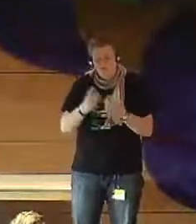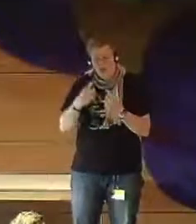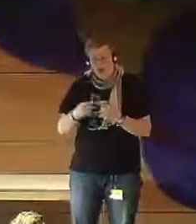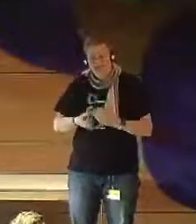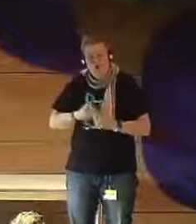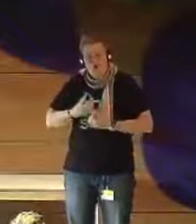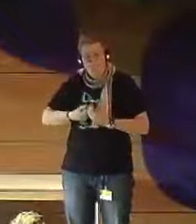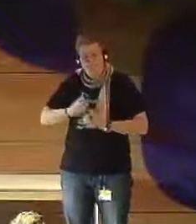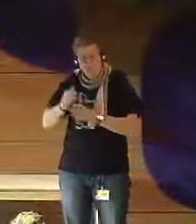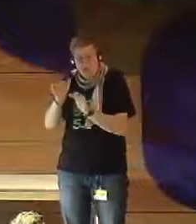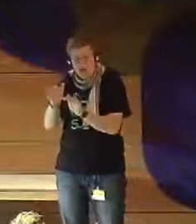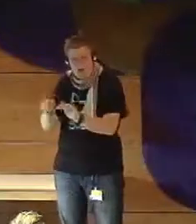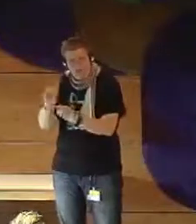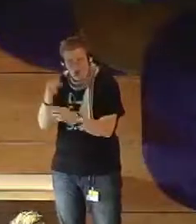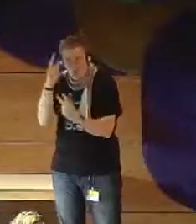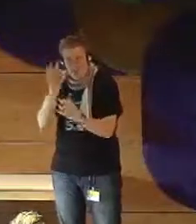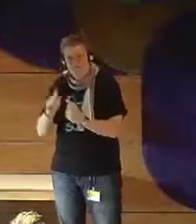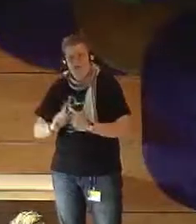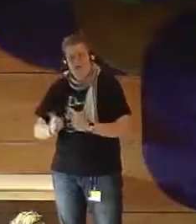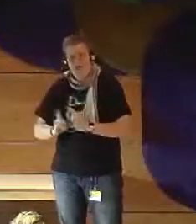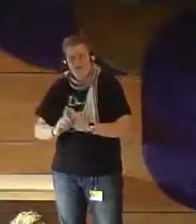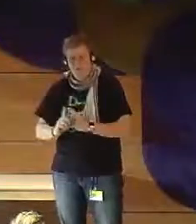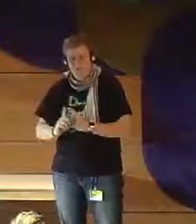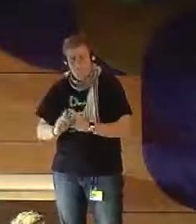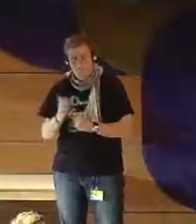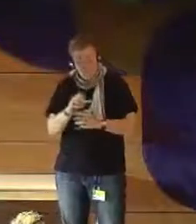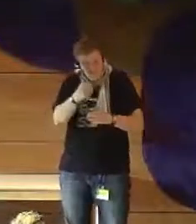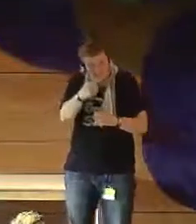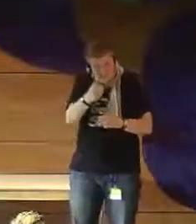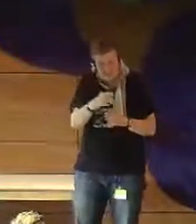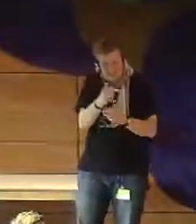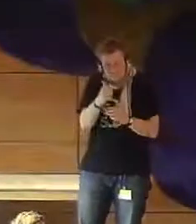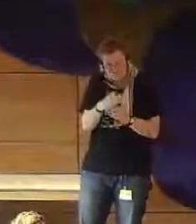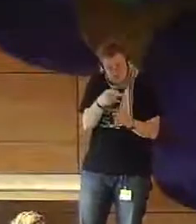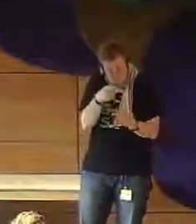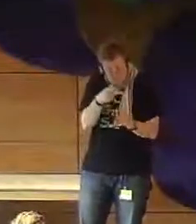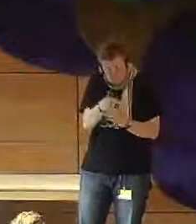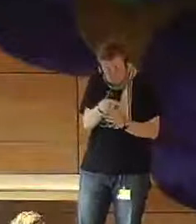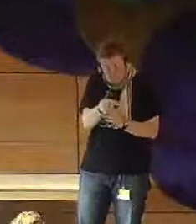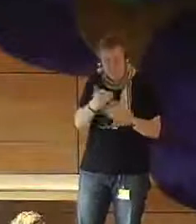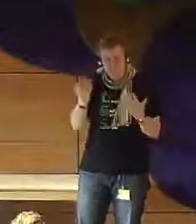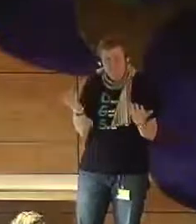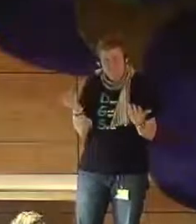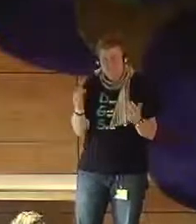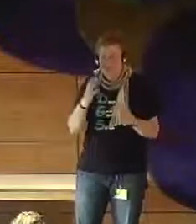testosterone to put them through puberty, which many of us do, it won't cause the testicles to enlarge. That's normal.